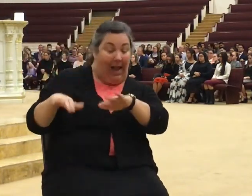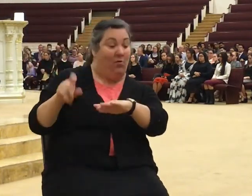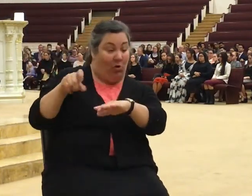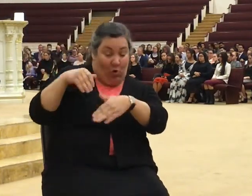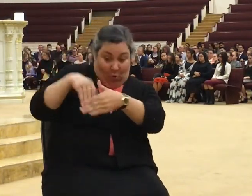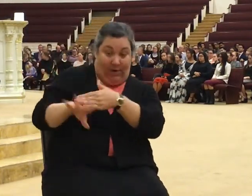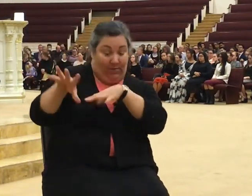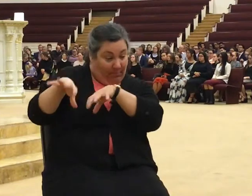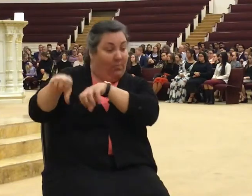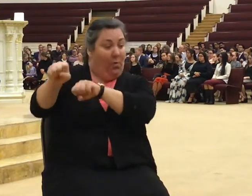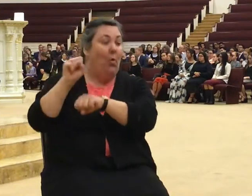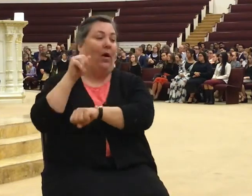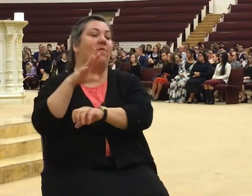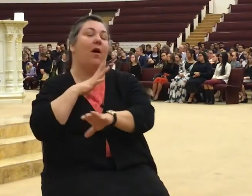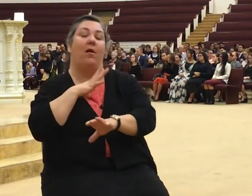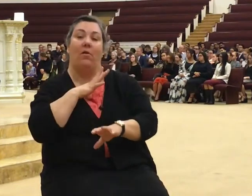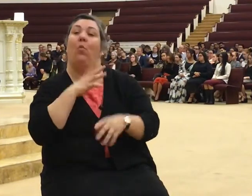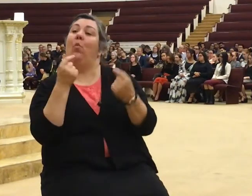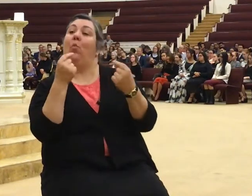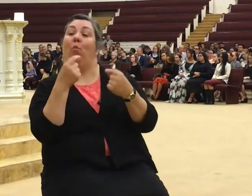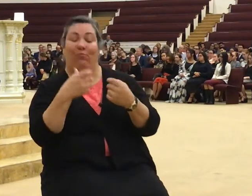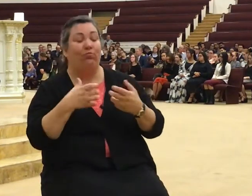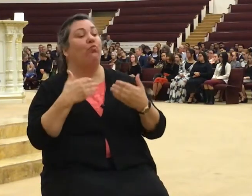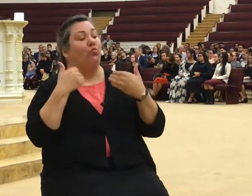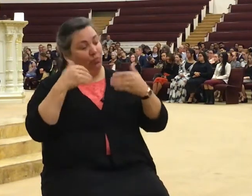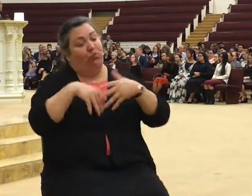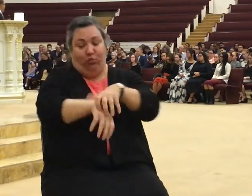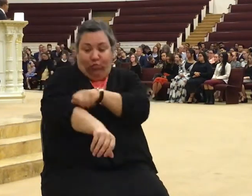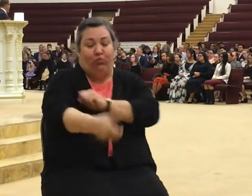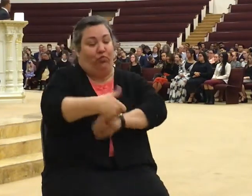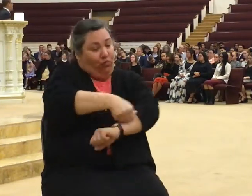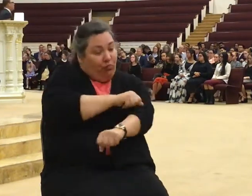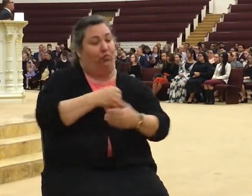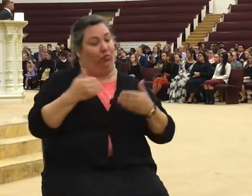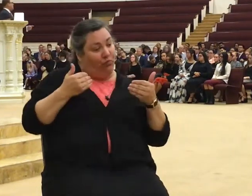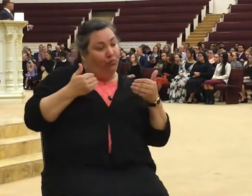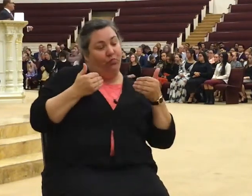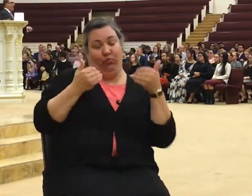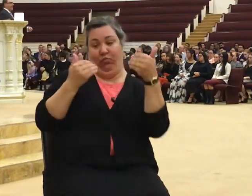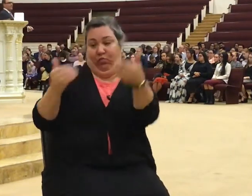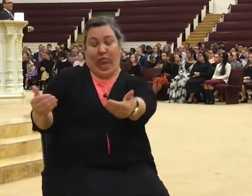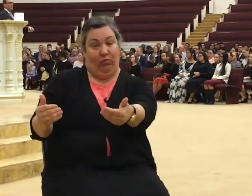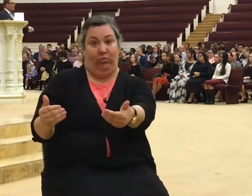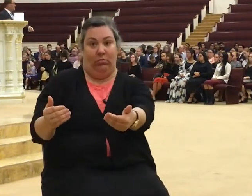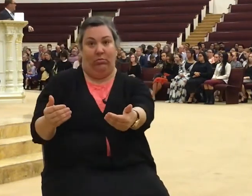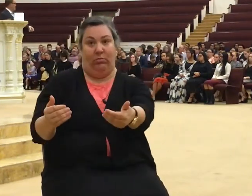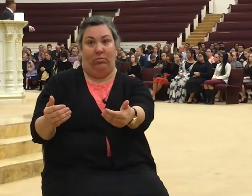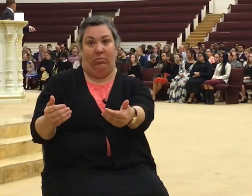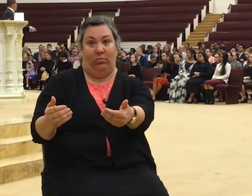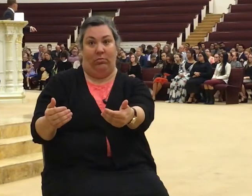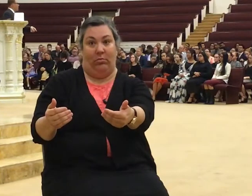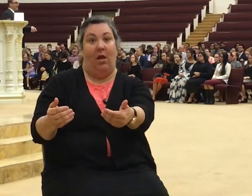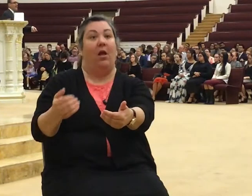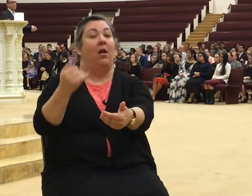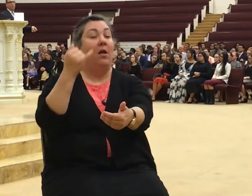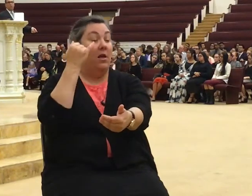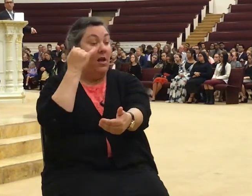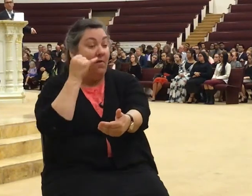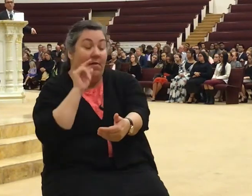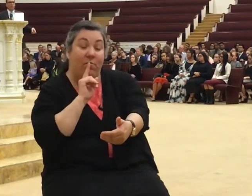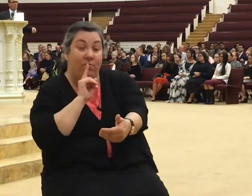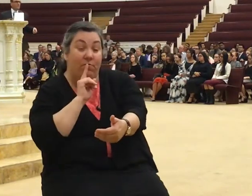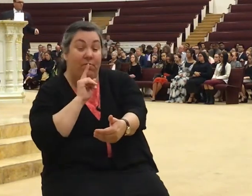possessing. And so what we're going to do, we're going to roll up our sleeves, we're going to get our stuff together, and we're going across. In fact, if anybody ain't